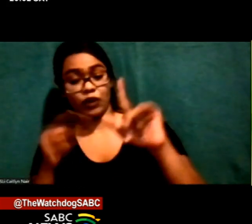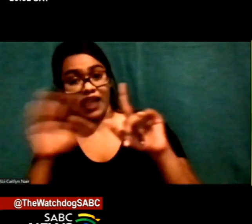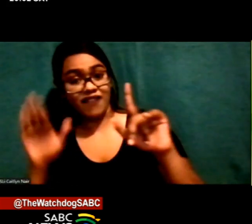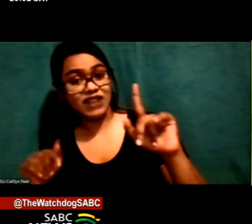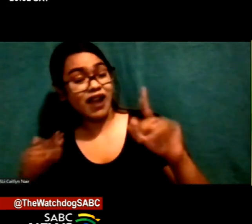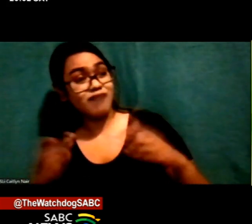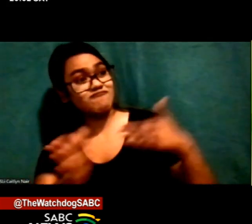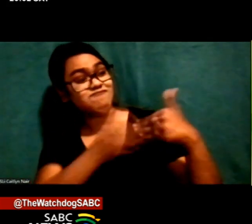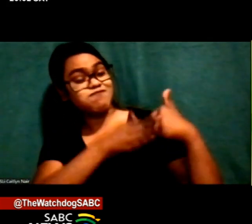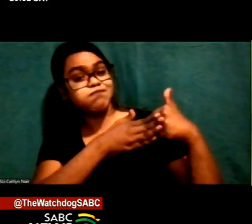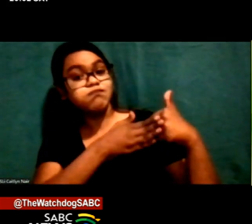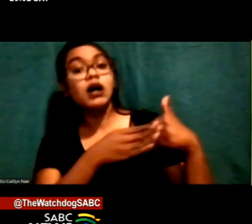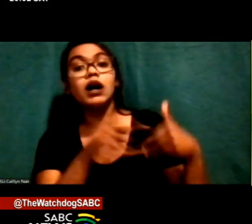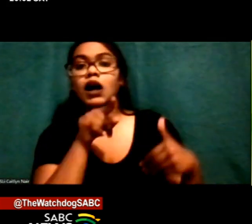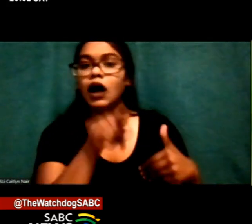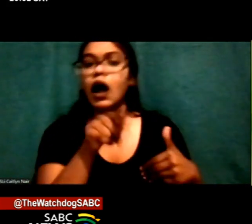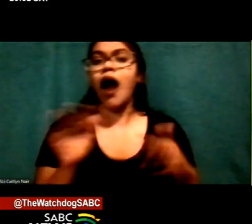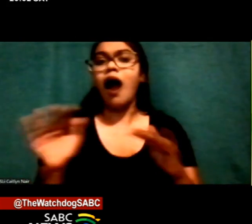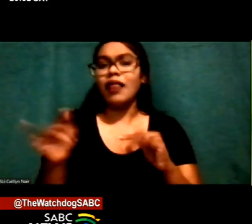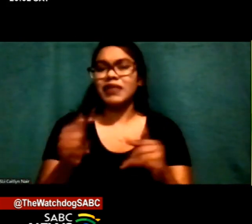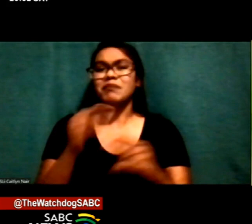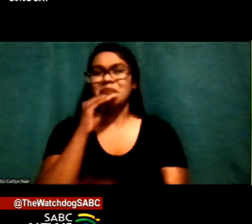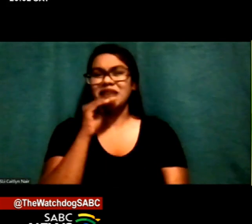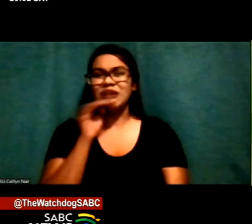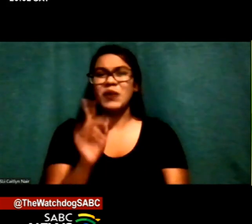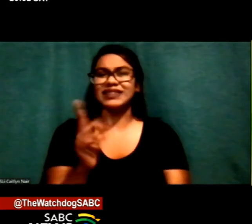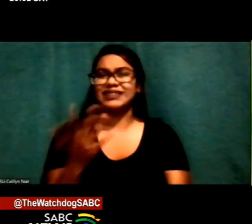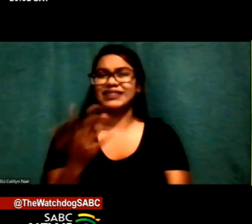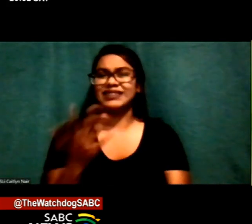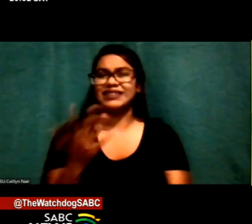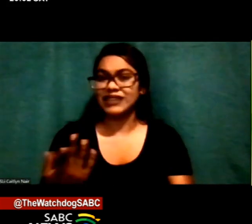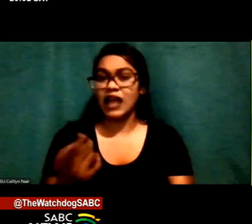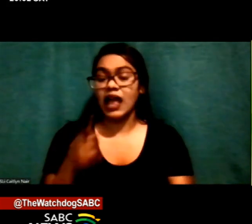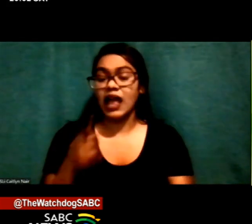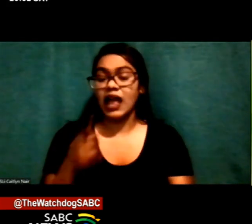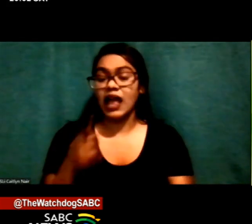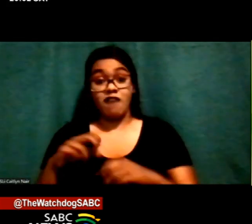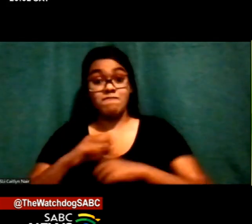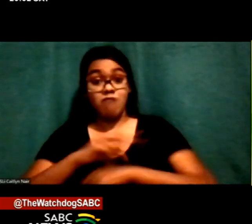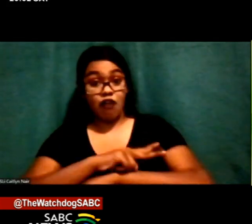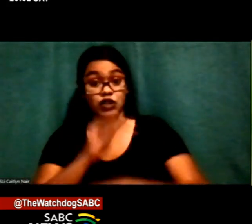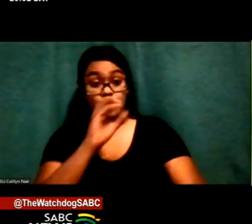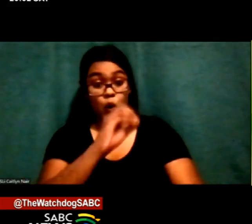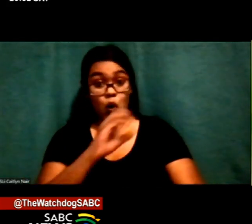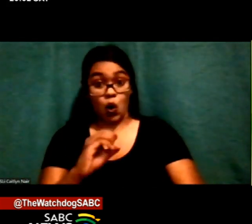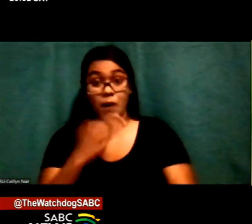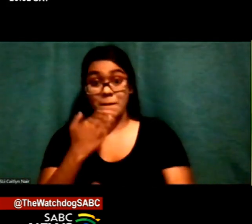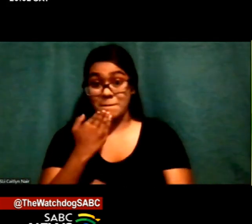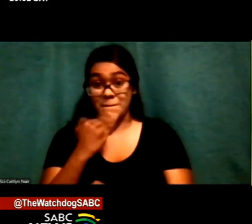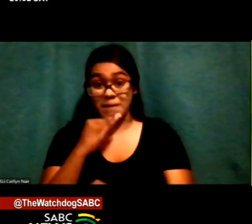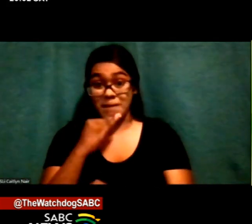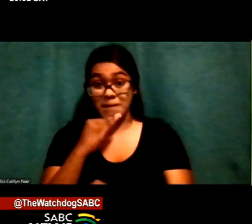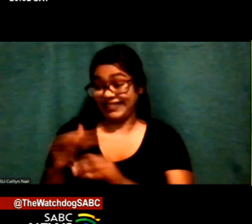countries, it's like this virus, it's kept in some container in those countries